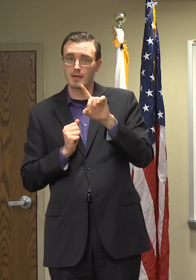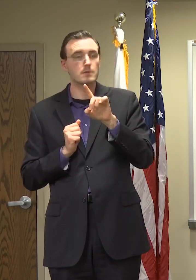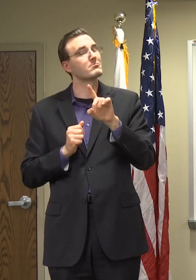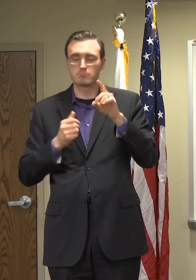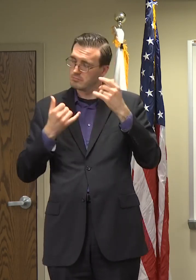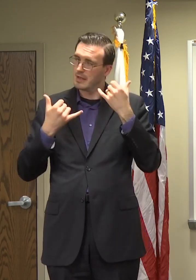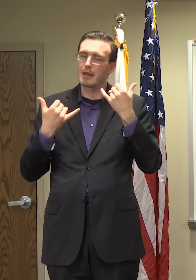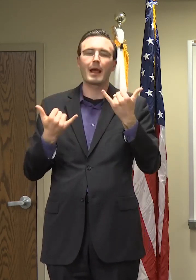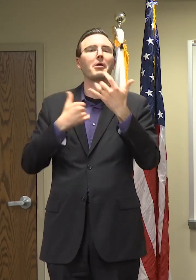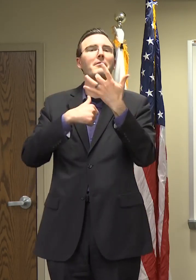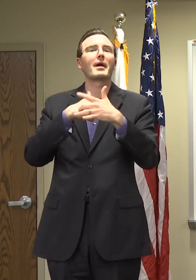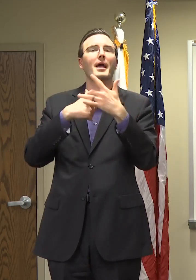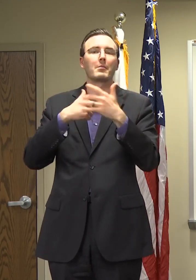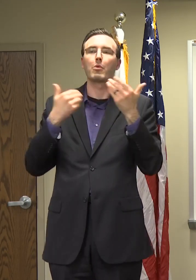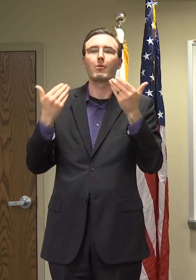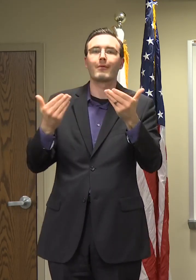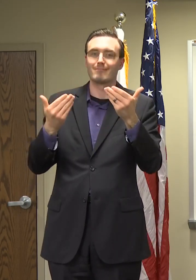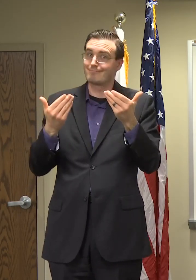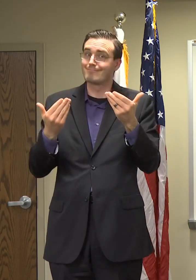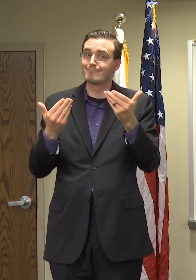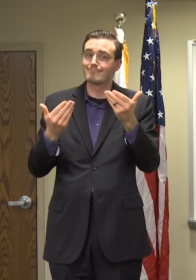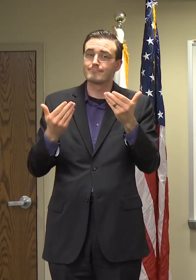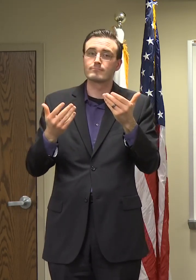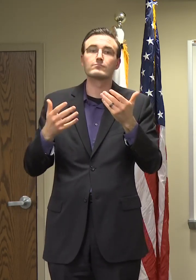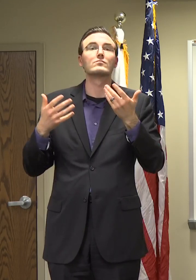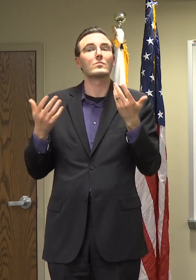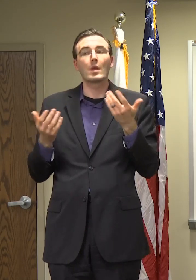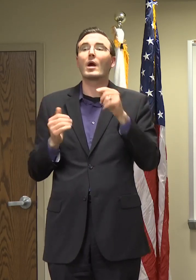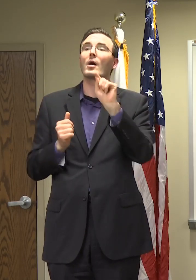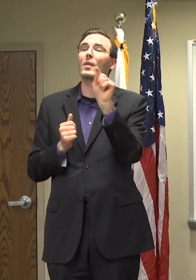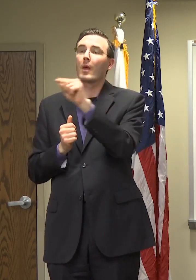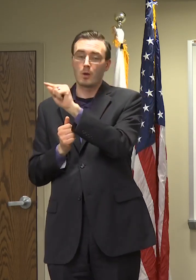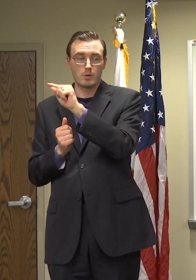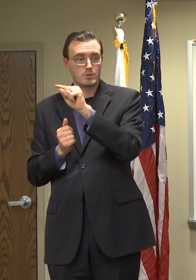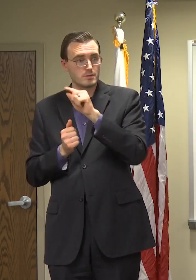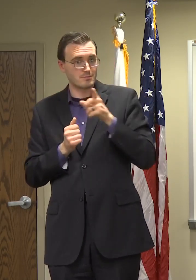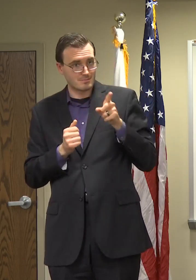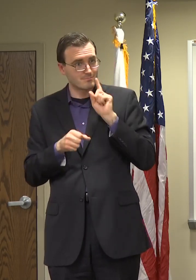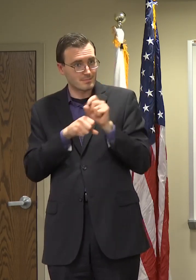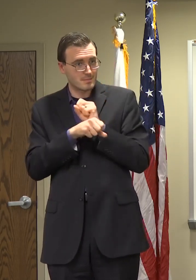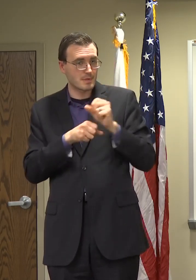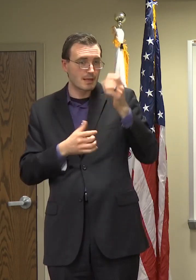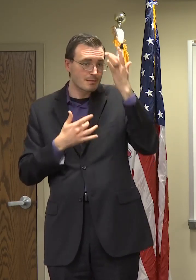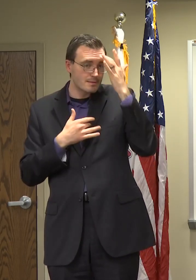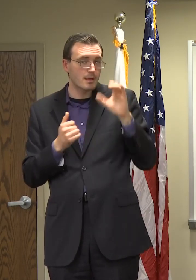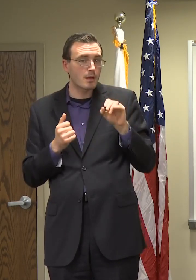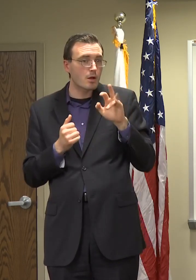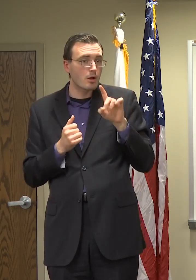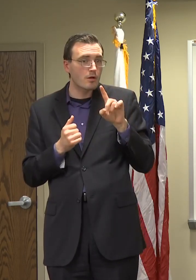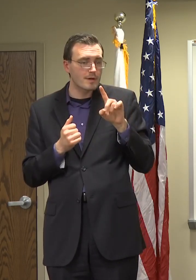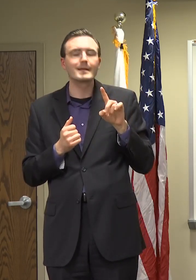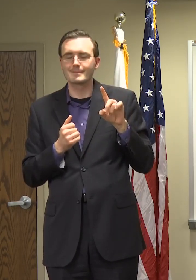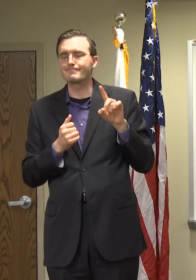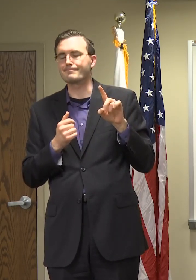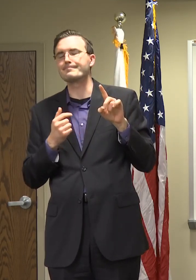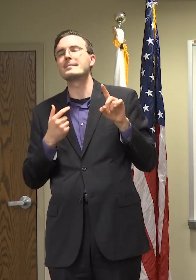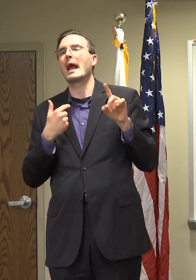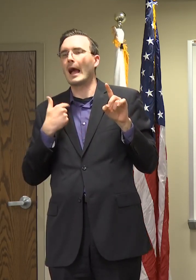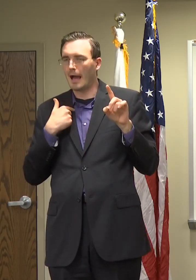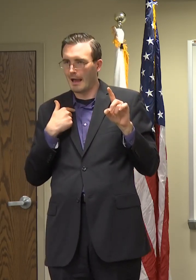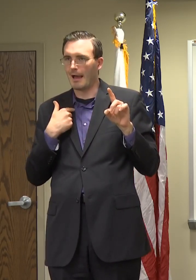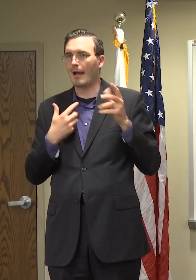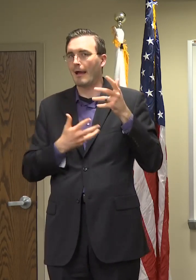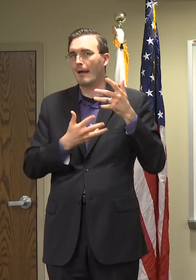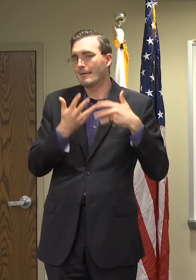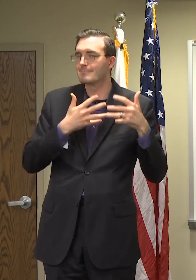changed. Contacts to individuals with COVID-19, so household contacts. This is kind of a reminder of the group that who has been